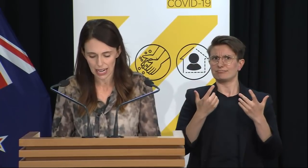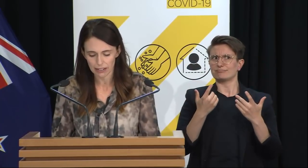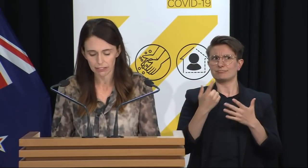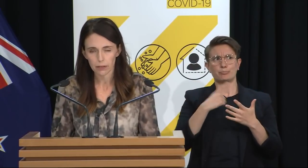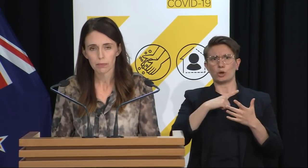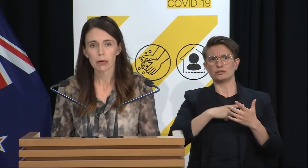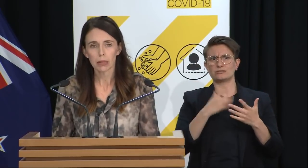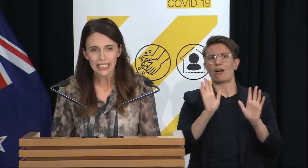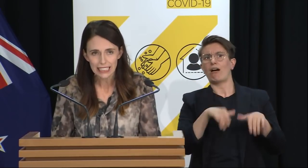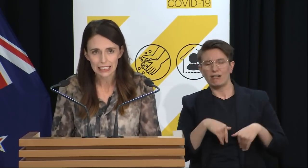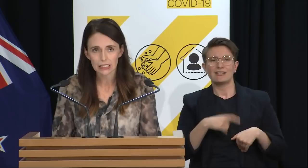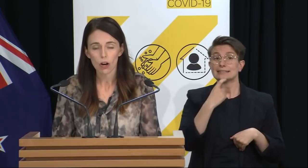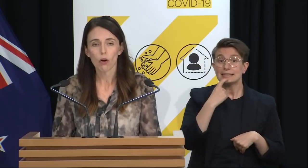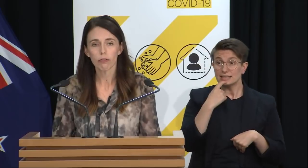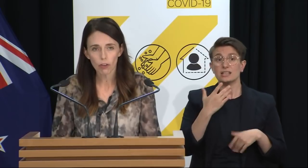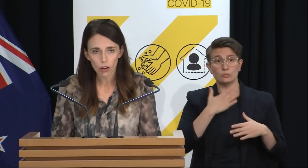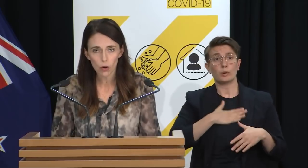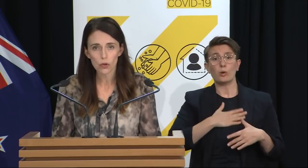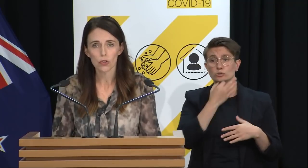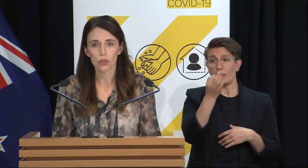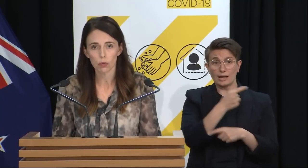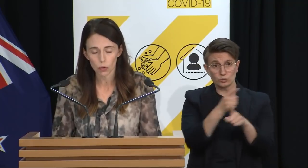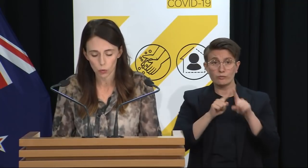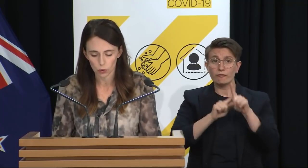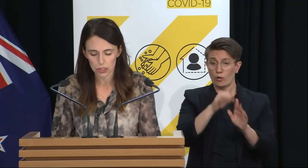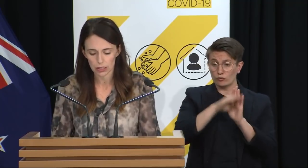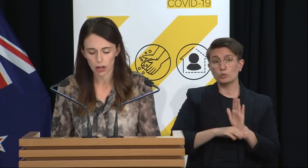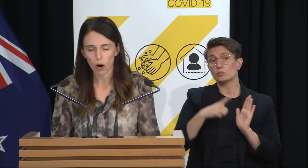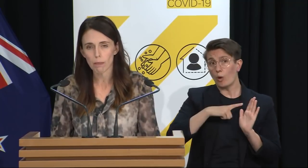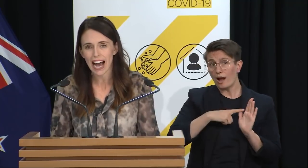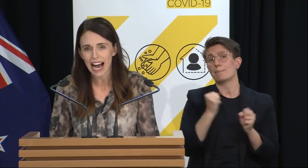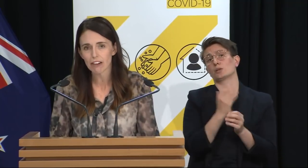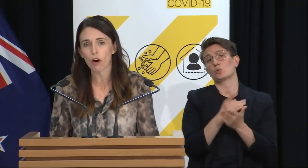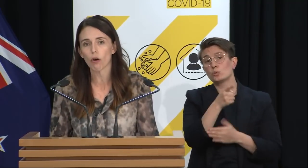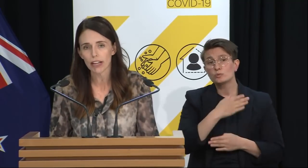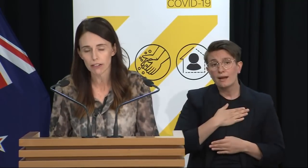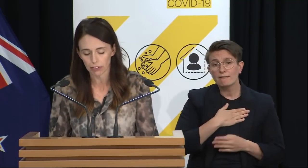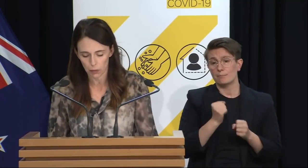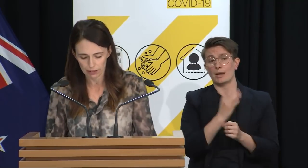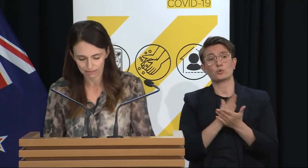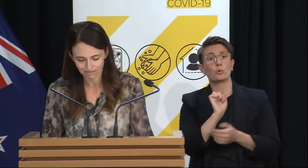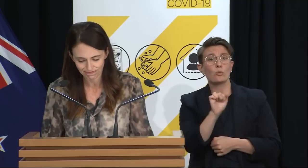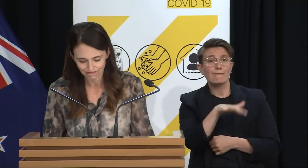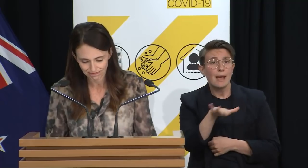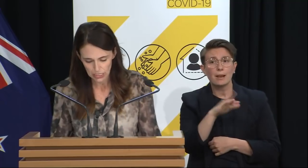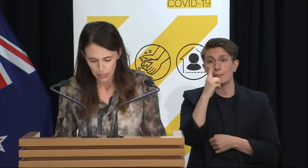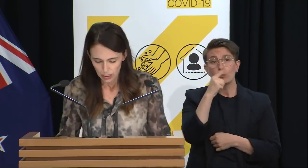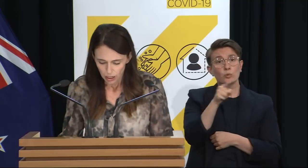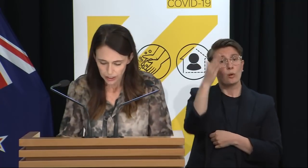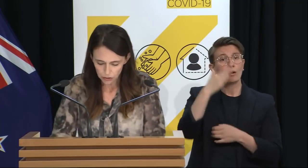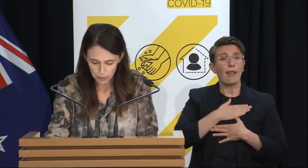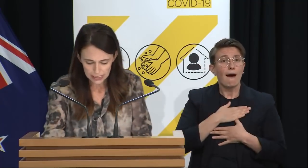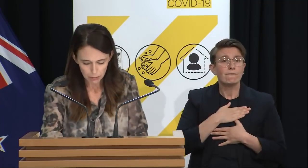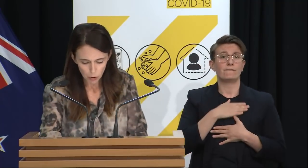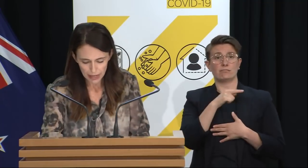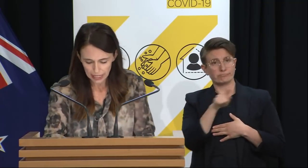ones safe. Please follow the rules on behalf of everyone.